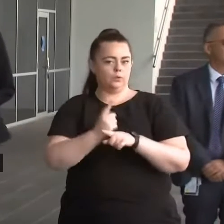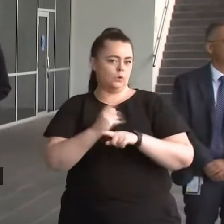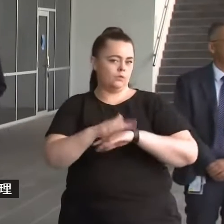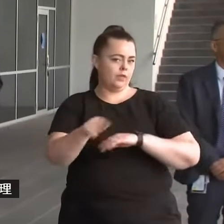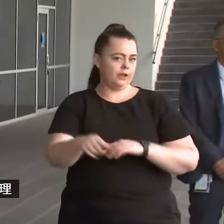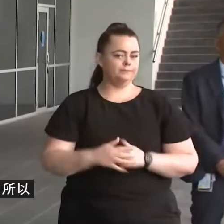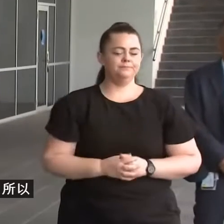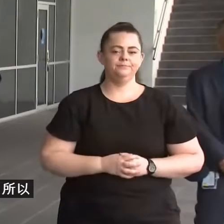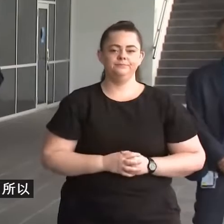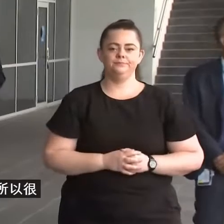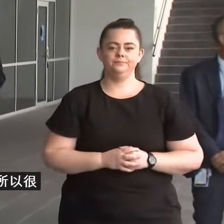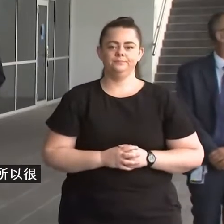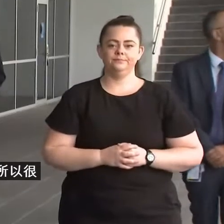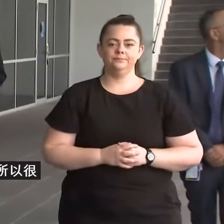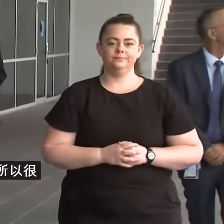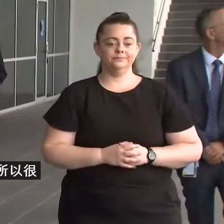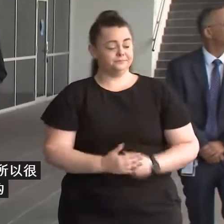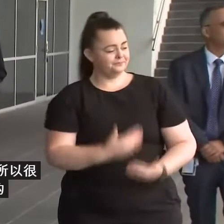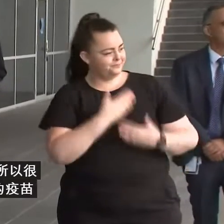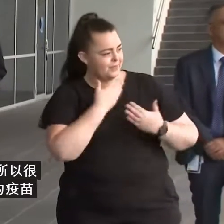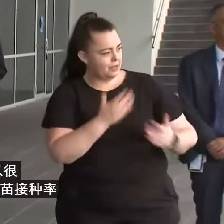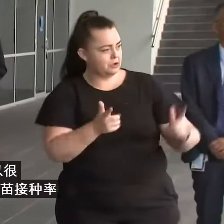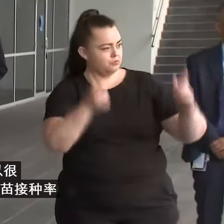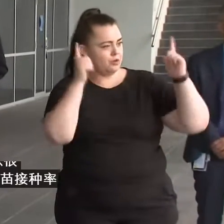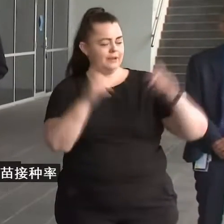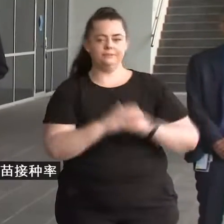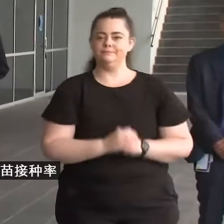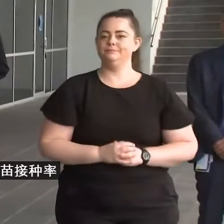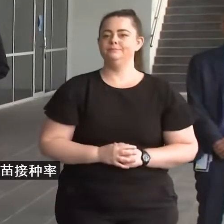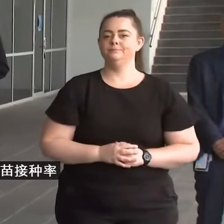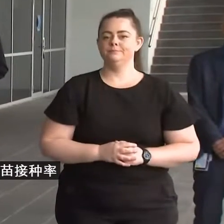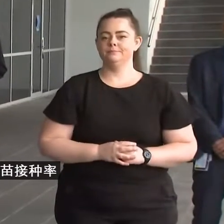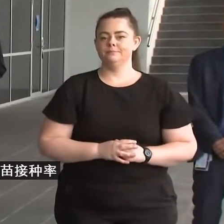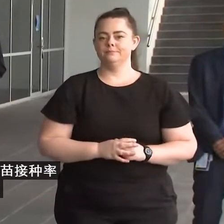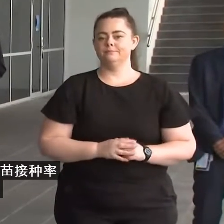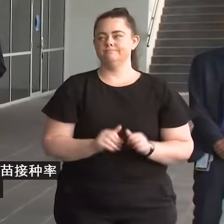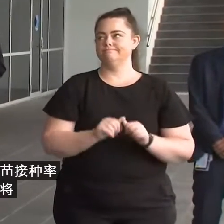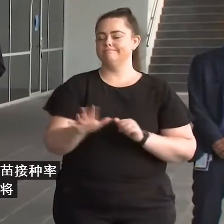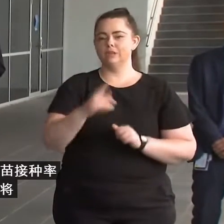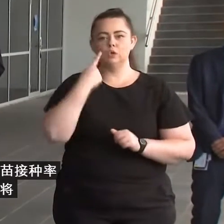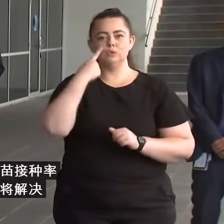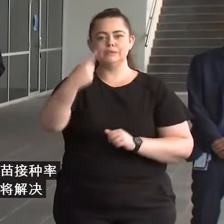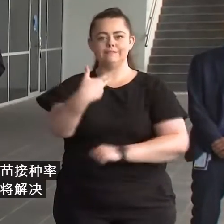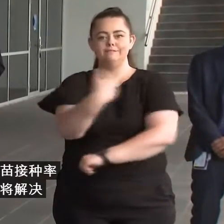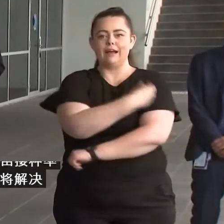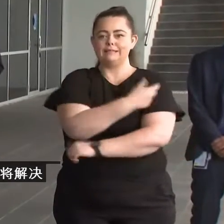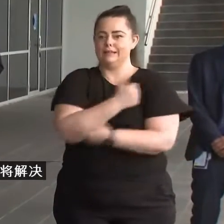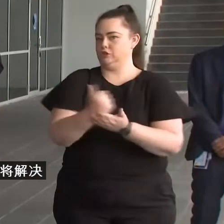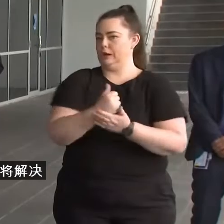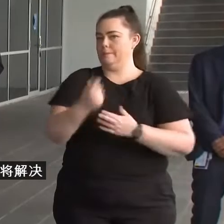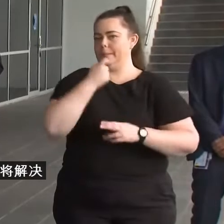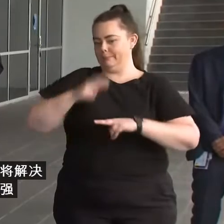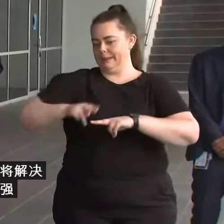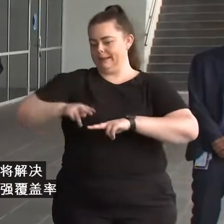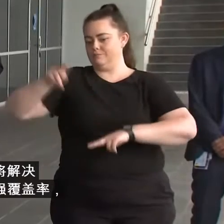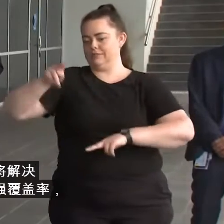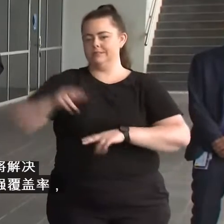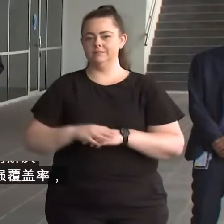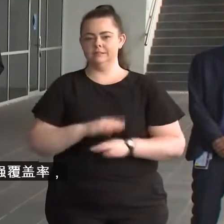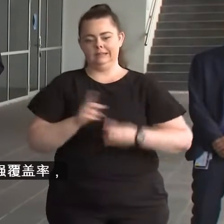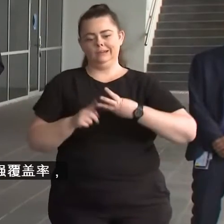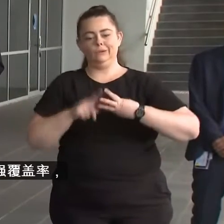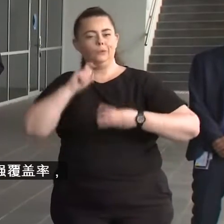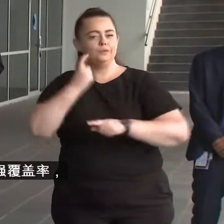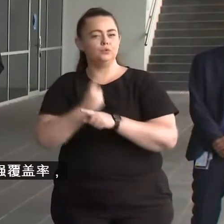Thanks very much, Premier. So it's pleasing to see our vaccination rates increase, and Ms Pearce will address the booster coverage which